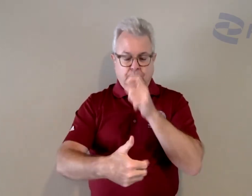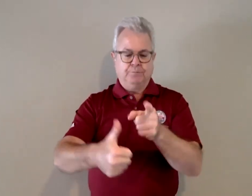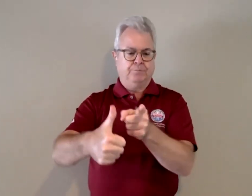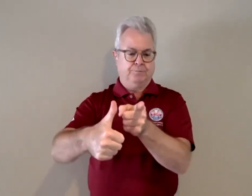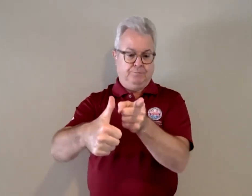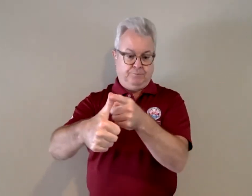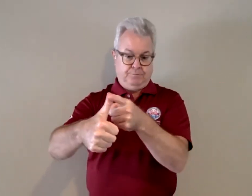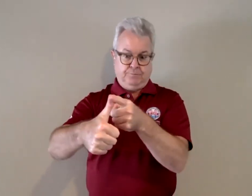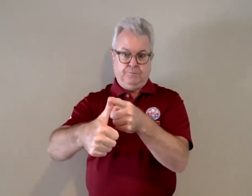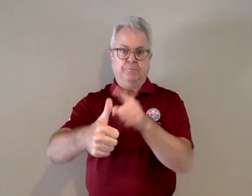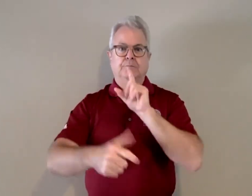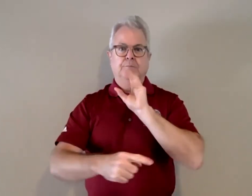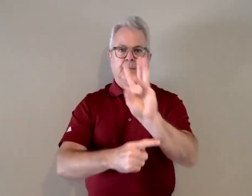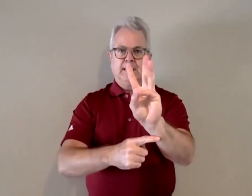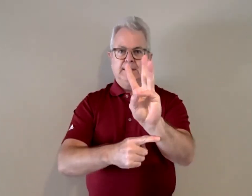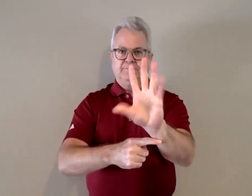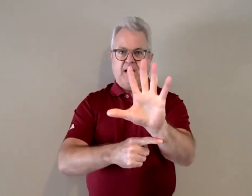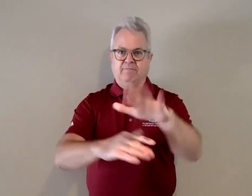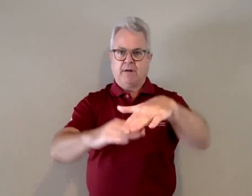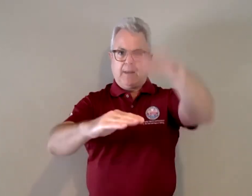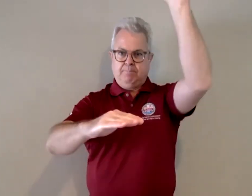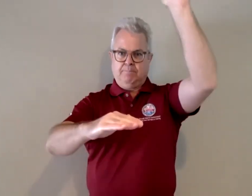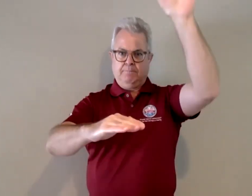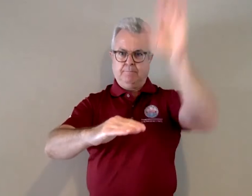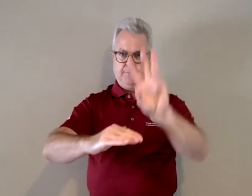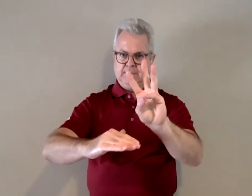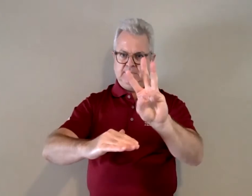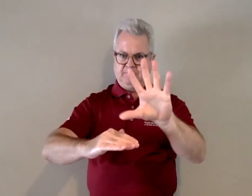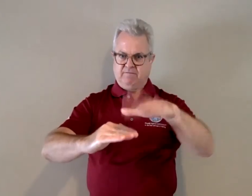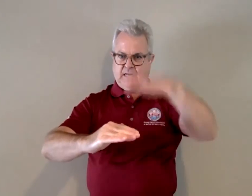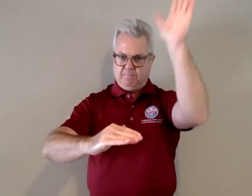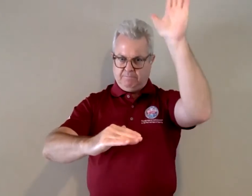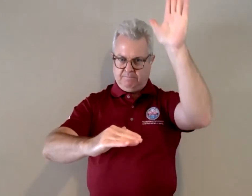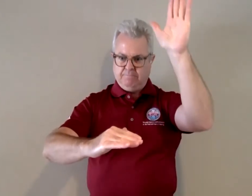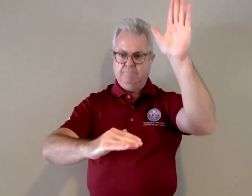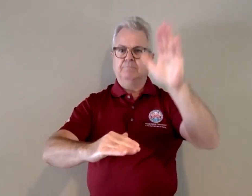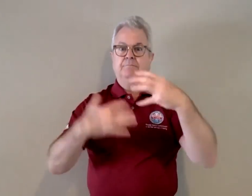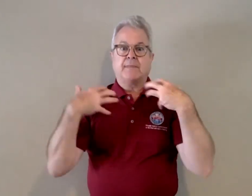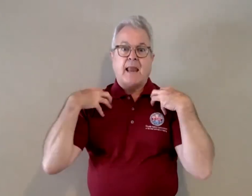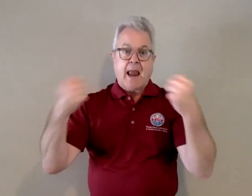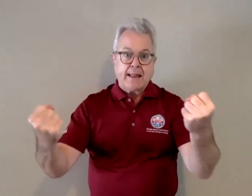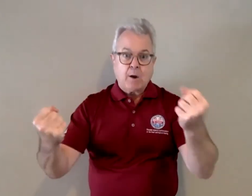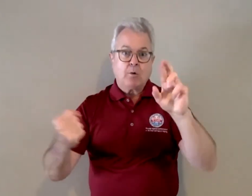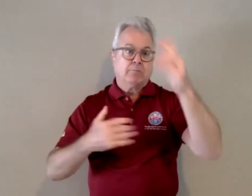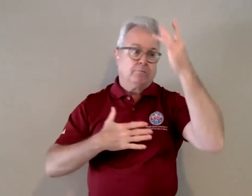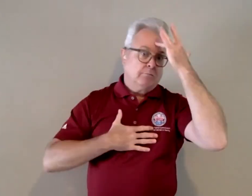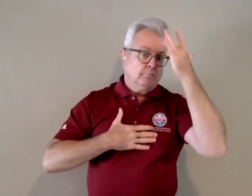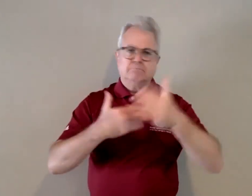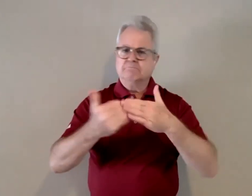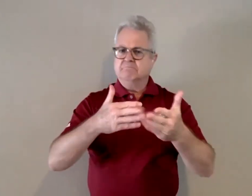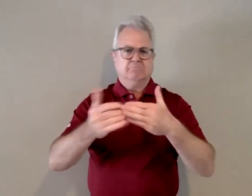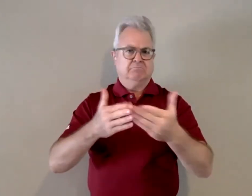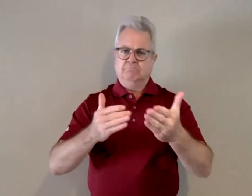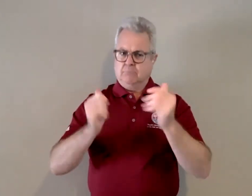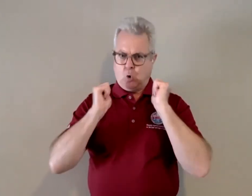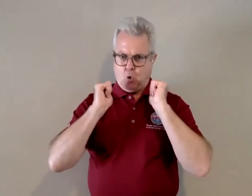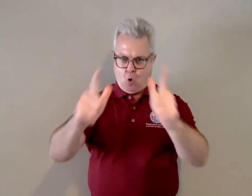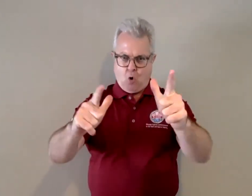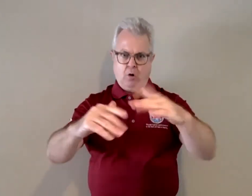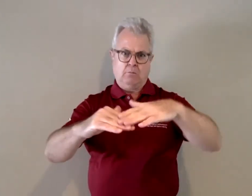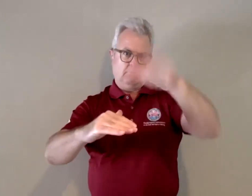And you are encouraged to get this booster if you are 65 years or older, whether